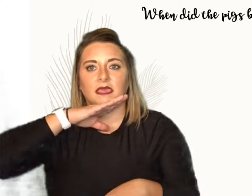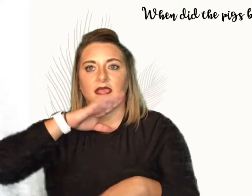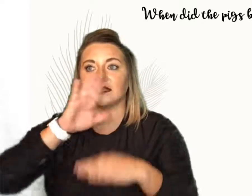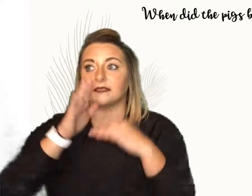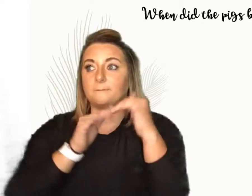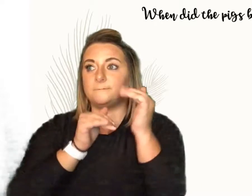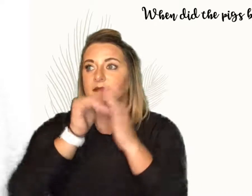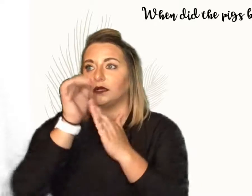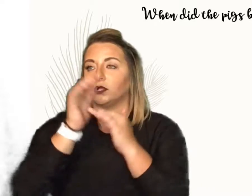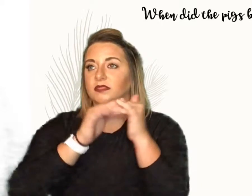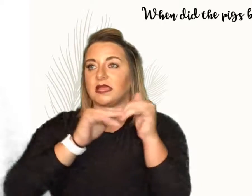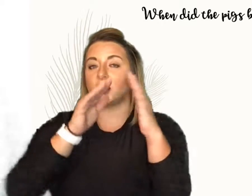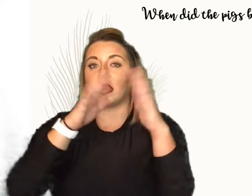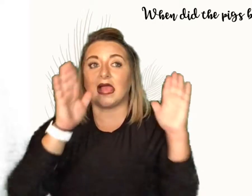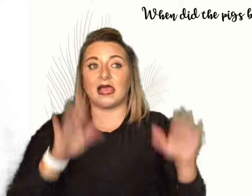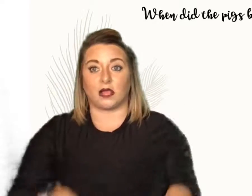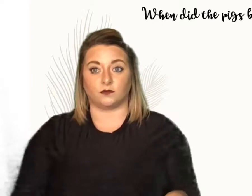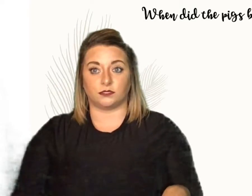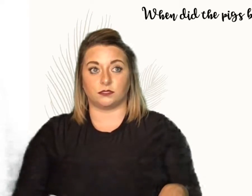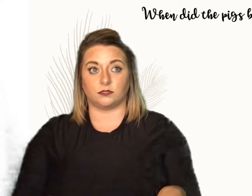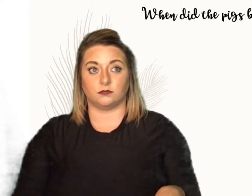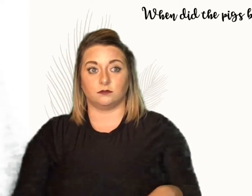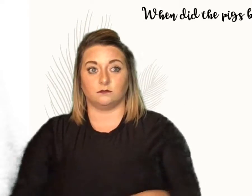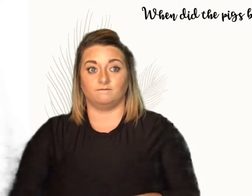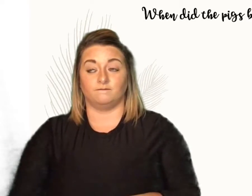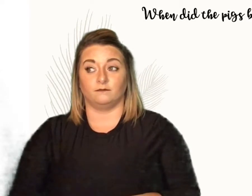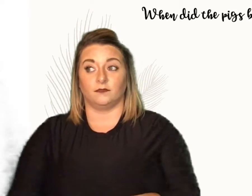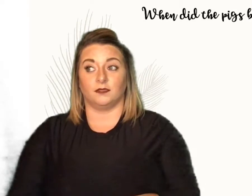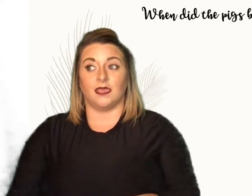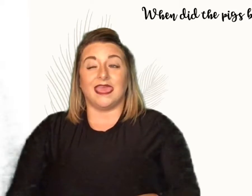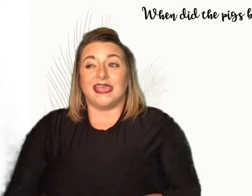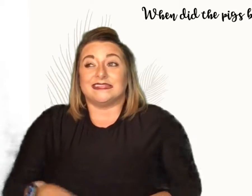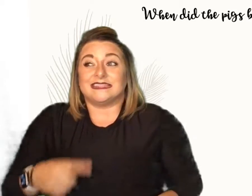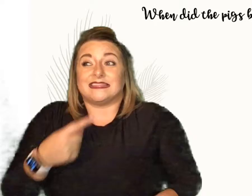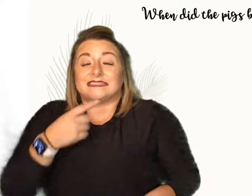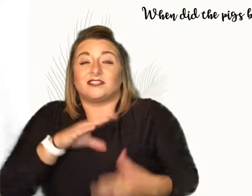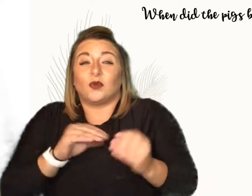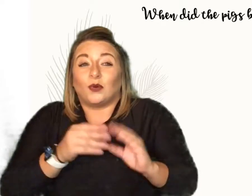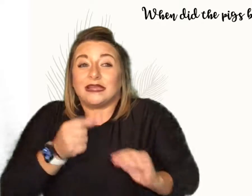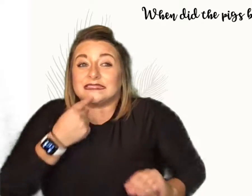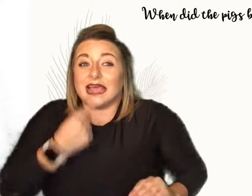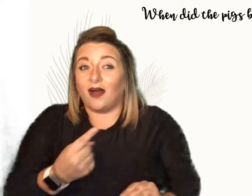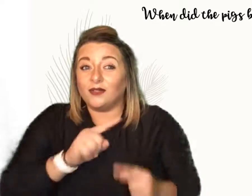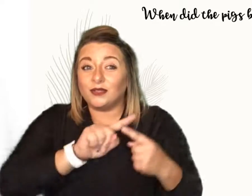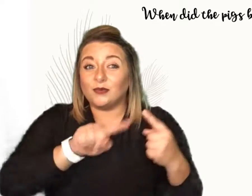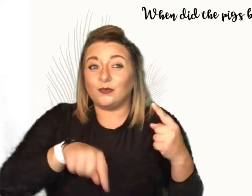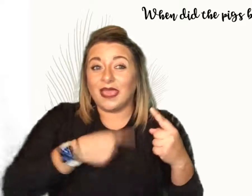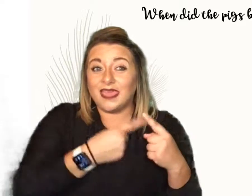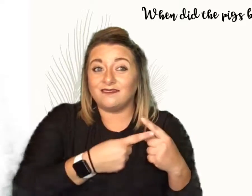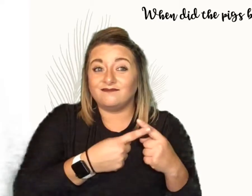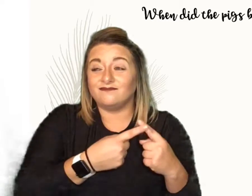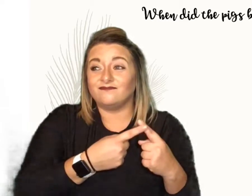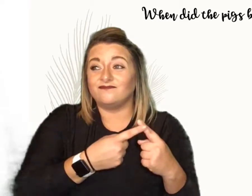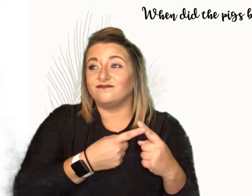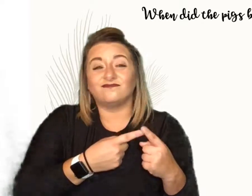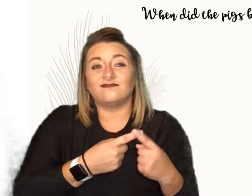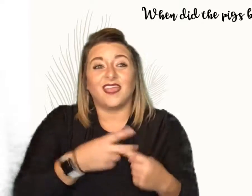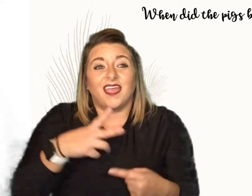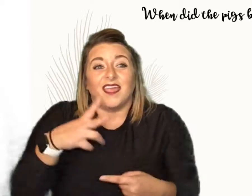the pigs build their house? Did the story tell you